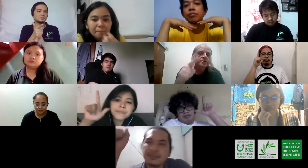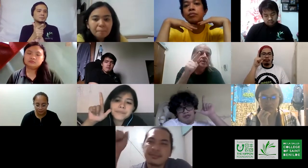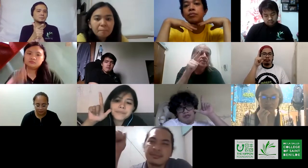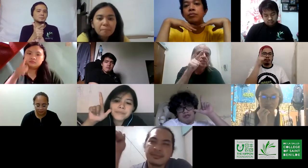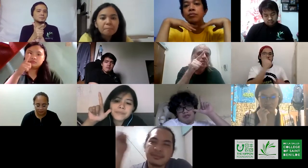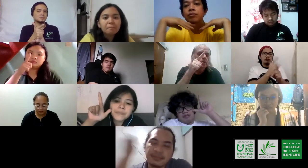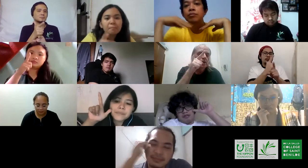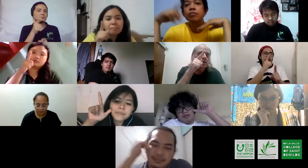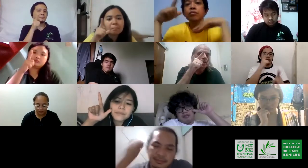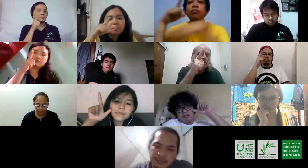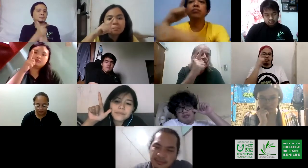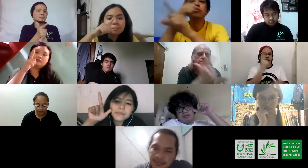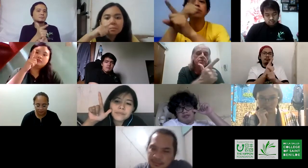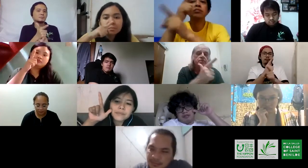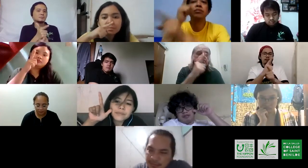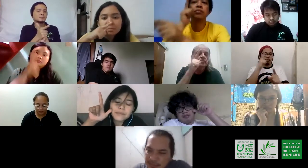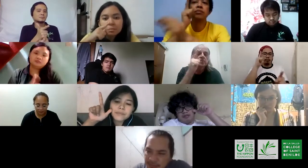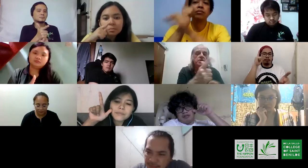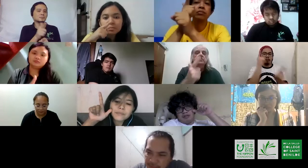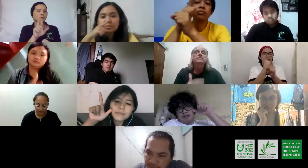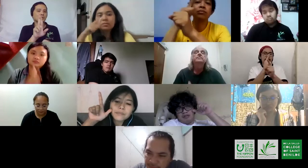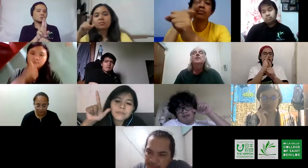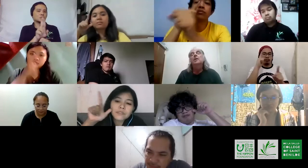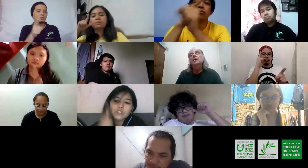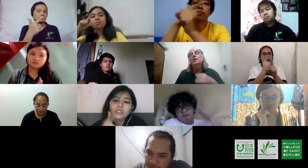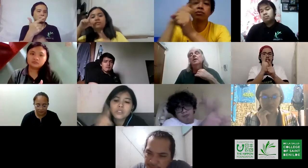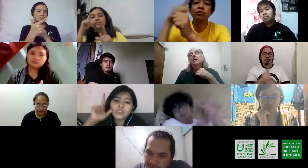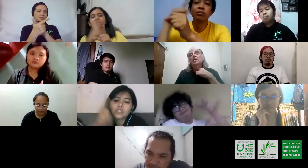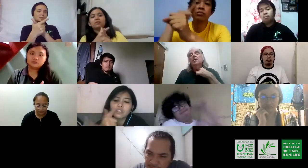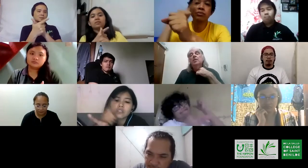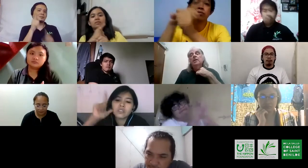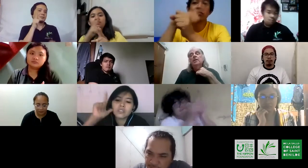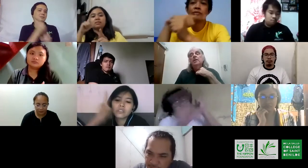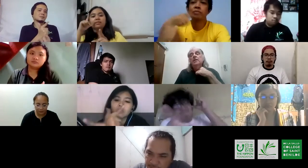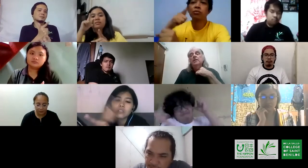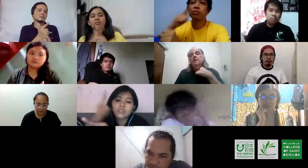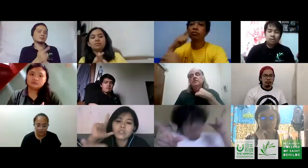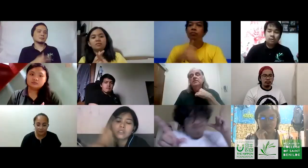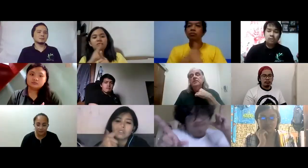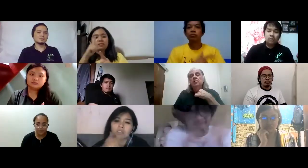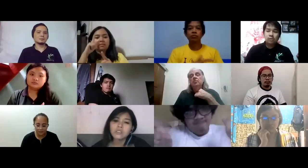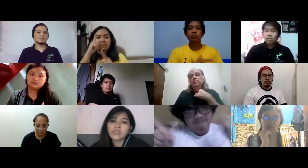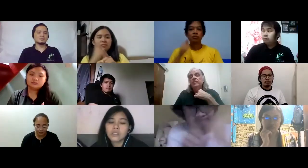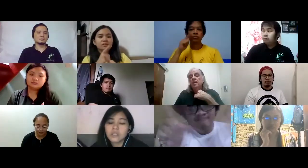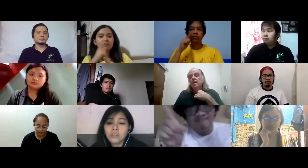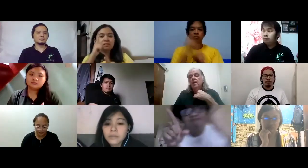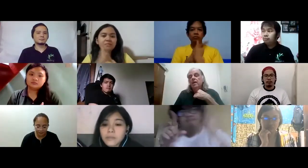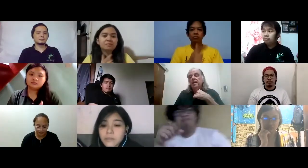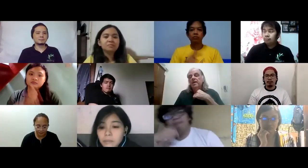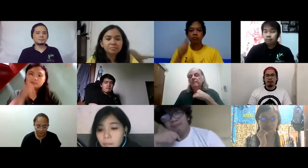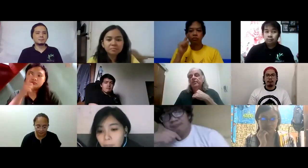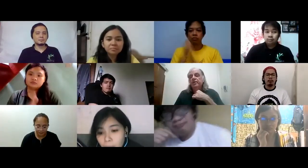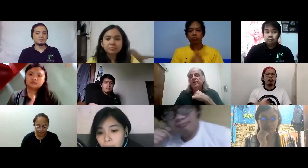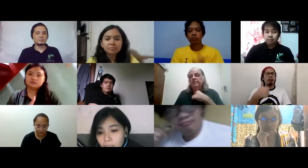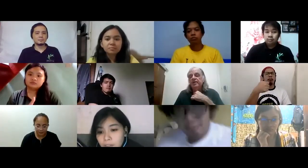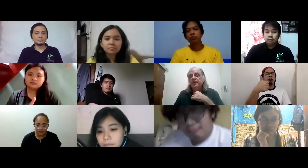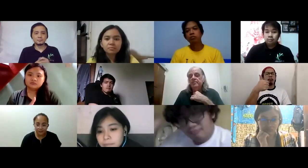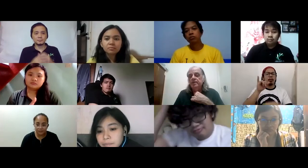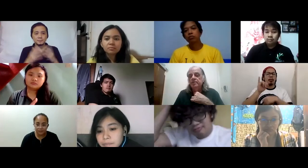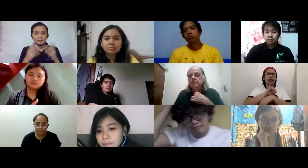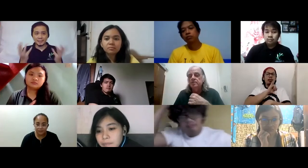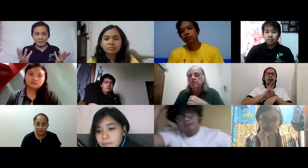this handshake, so sister, sister. Okay, so if we look